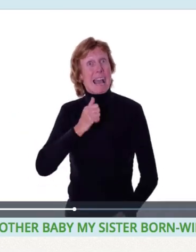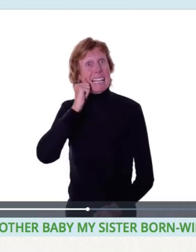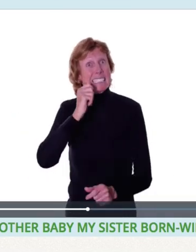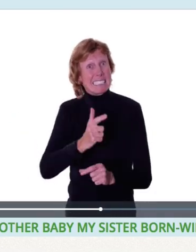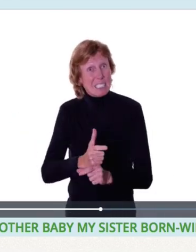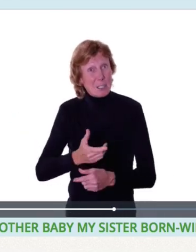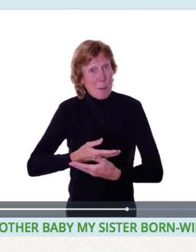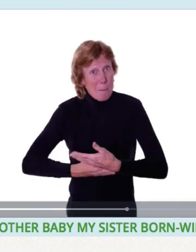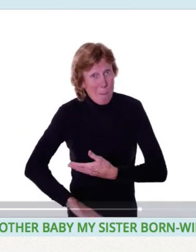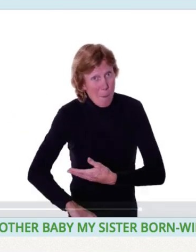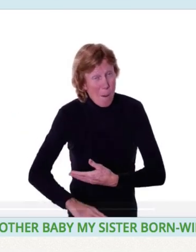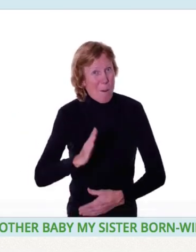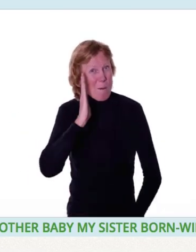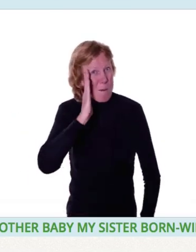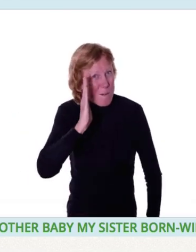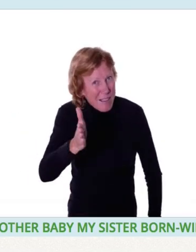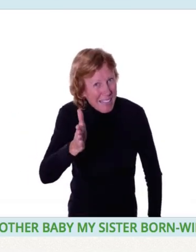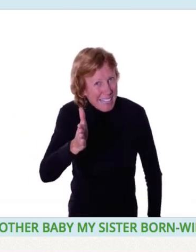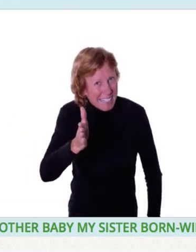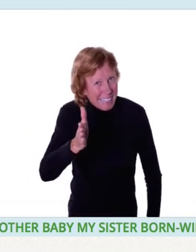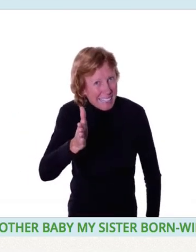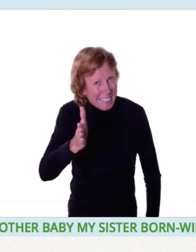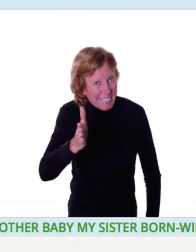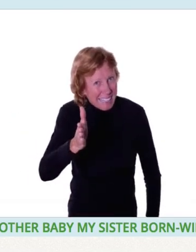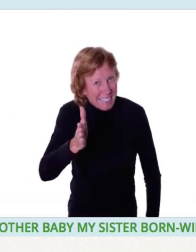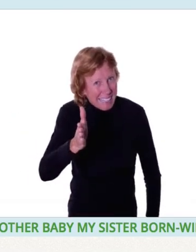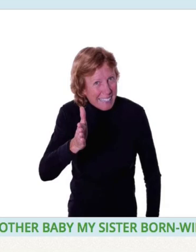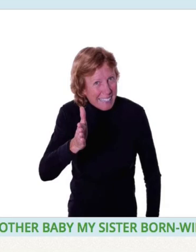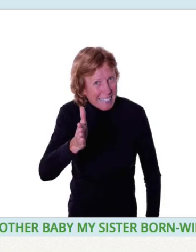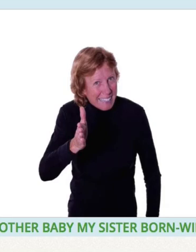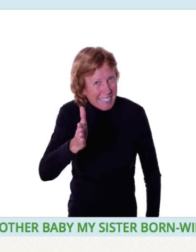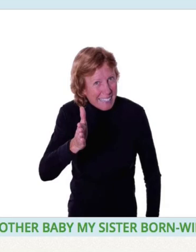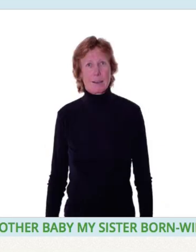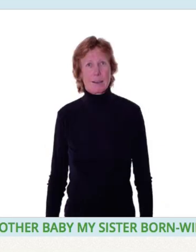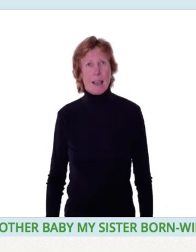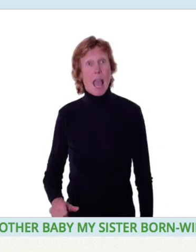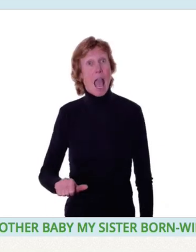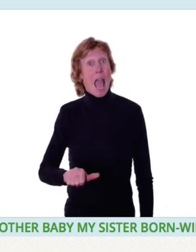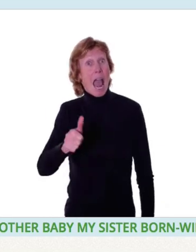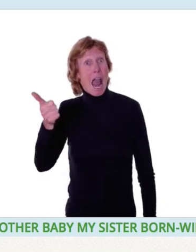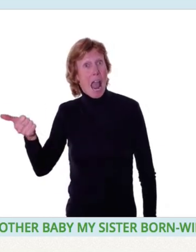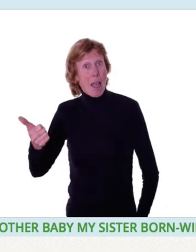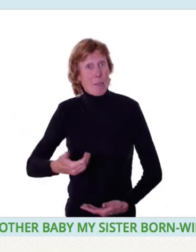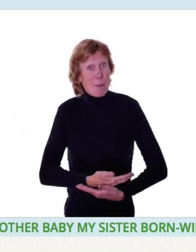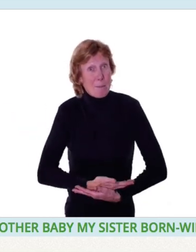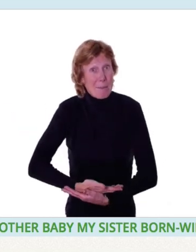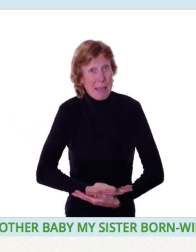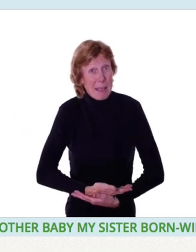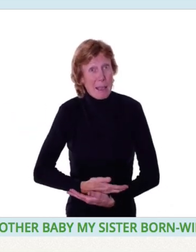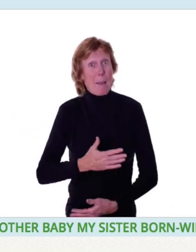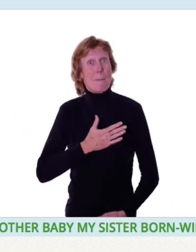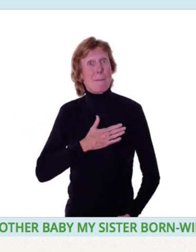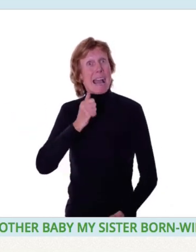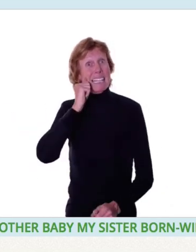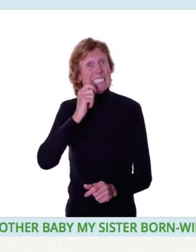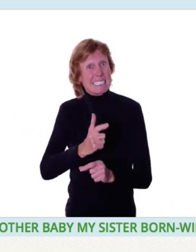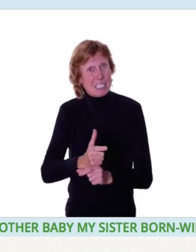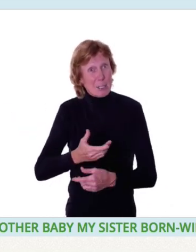the gloss in ASL. My sister's having another baby. Okay, so here she is, another baby, my